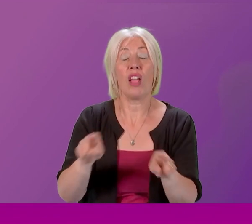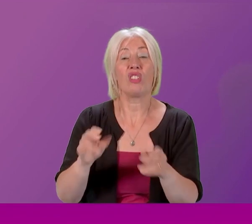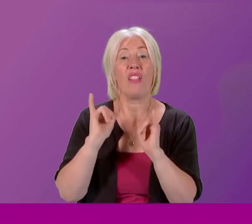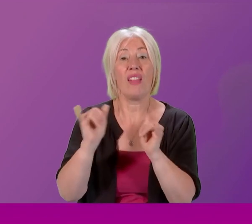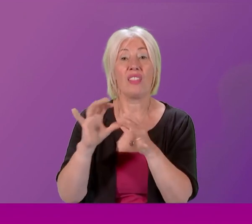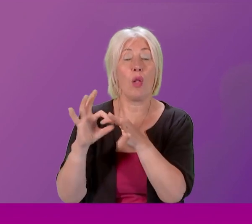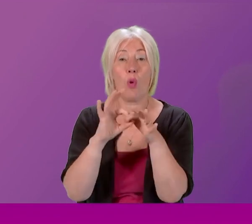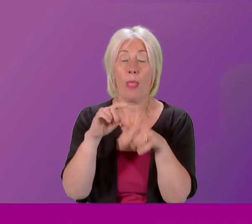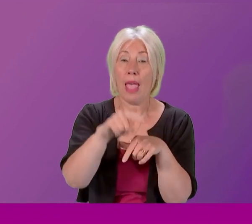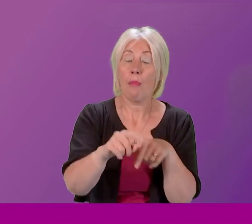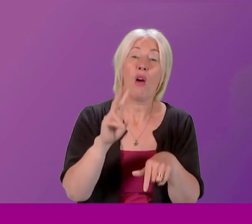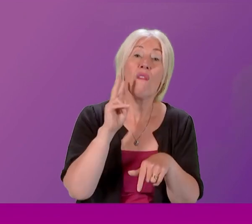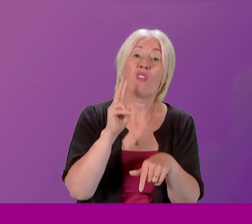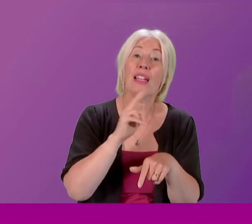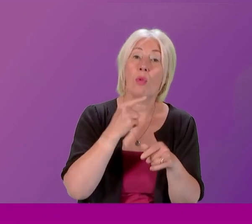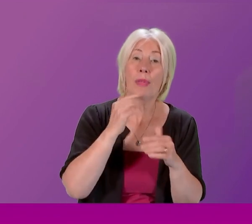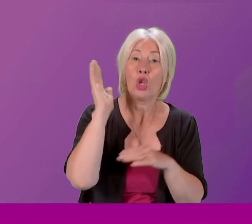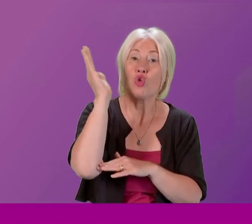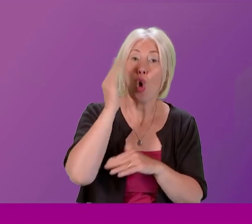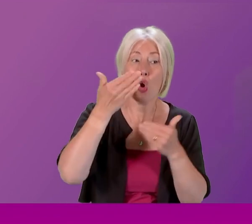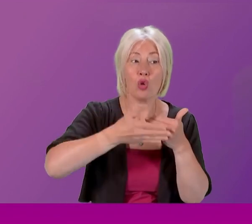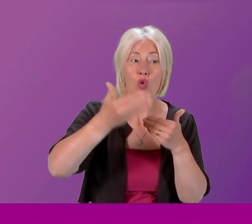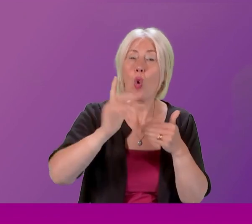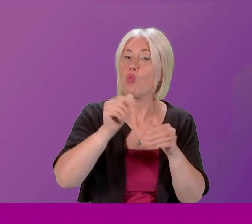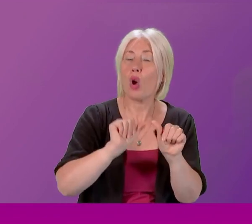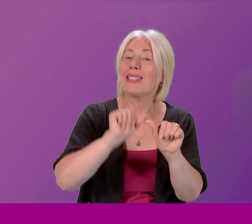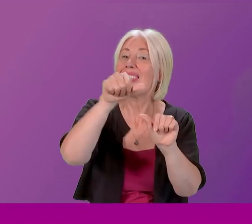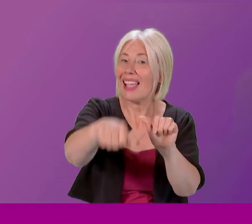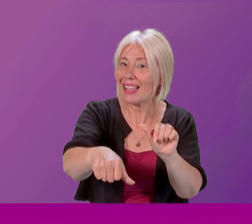Festival series of talks on where we go from here. There'll be an